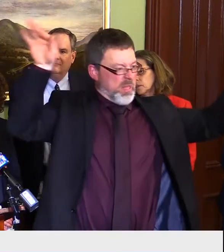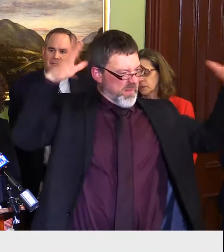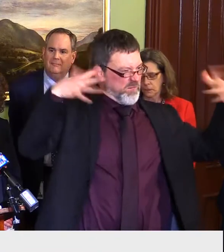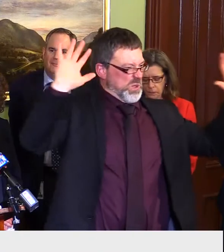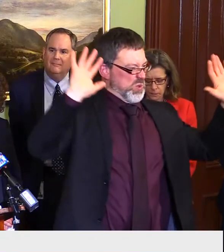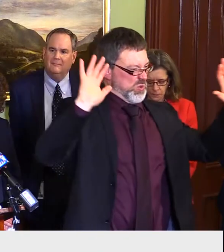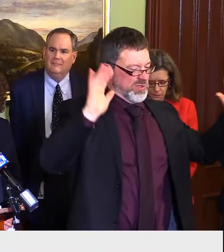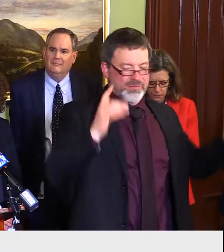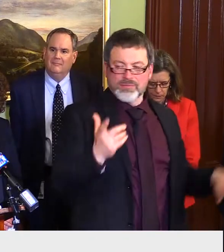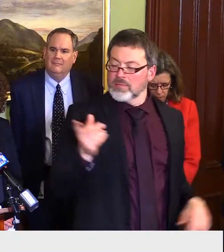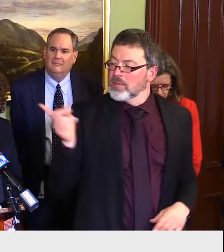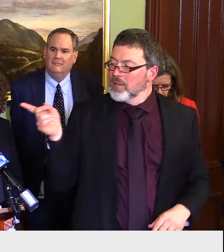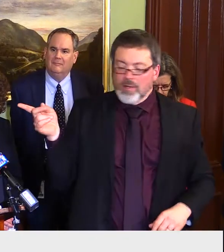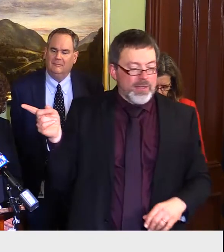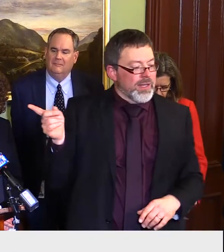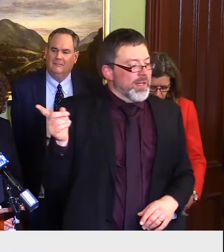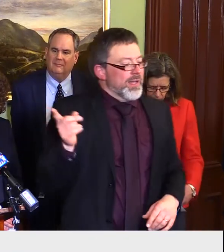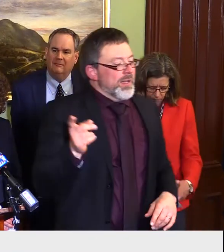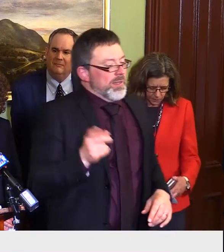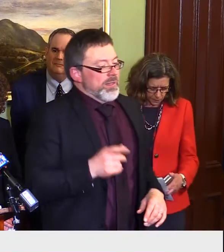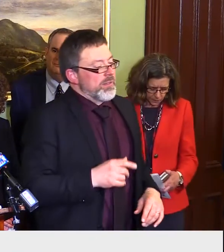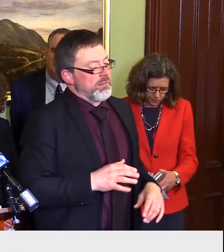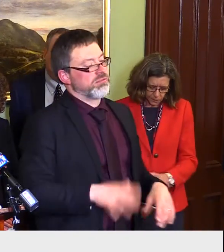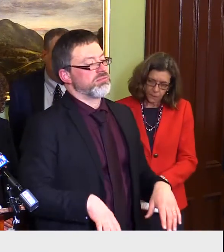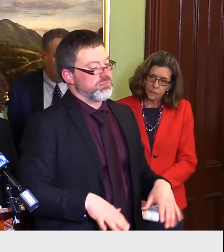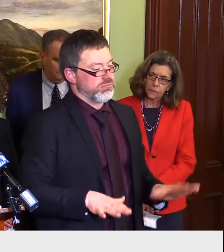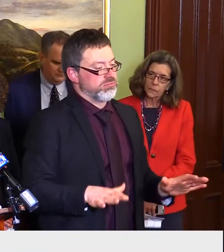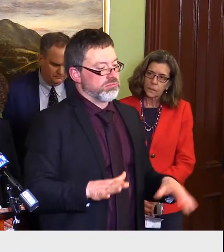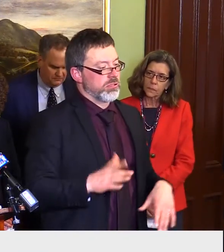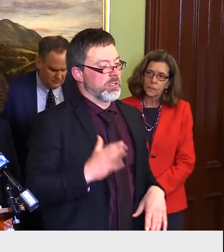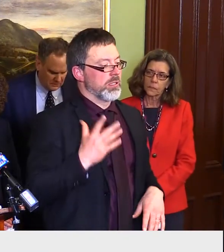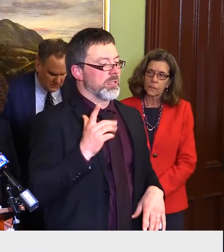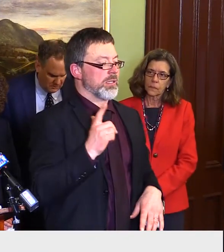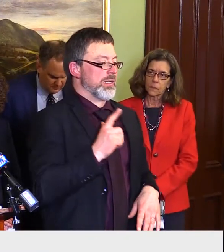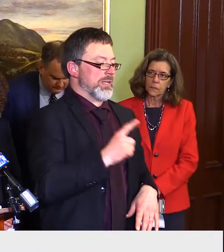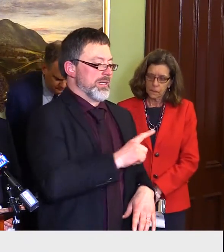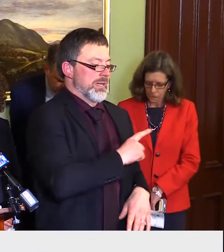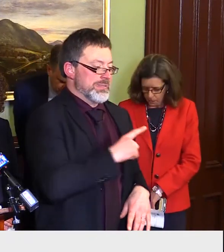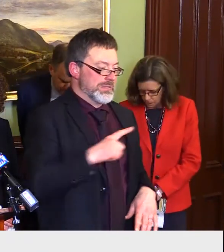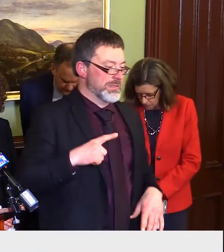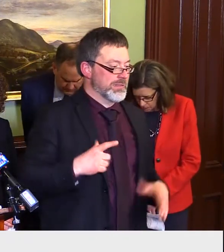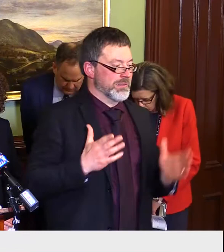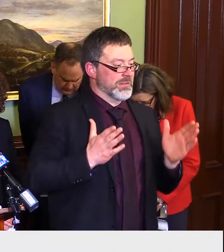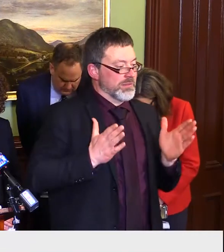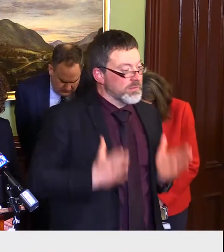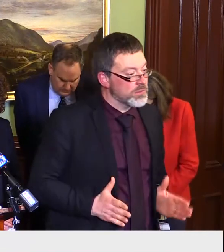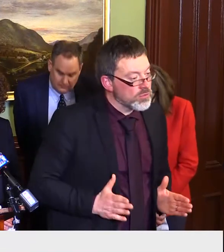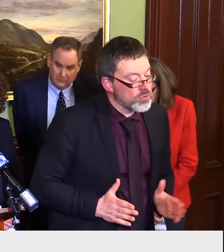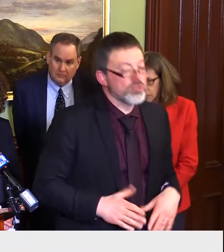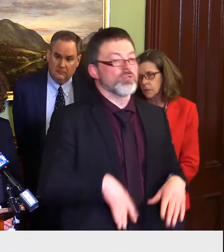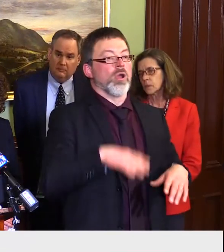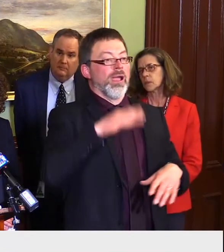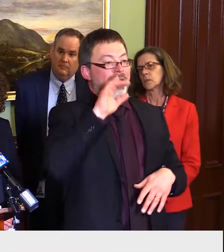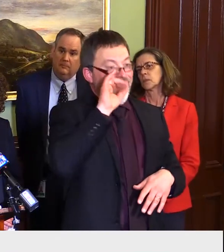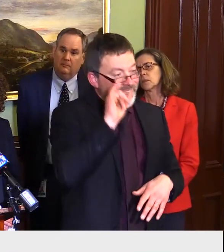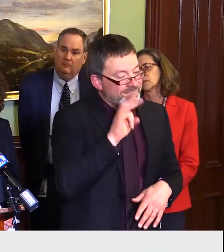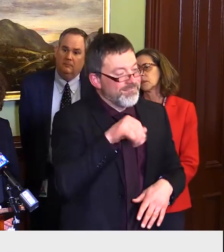are dispersed to all parts of the state from a central location that's known to be an incubator of disease.